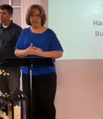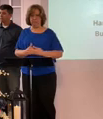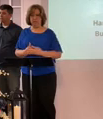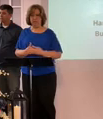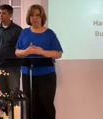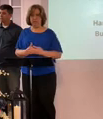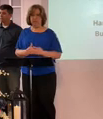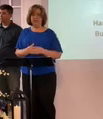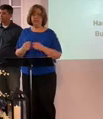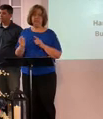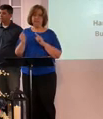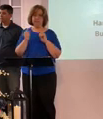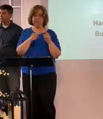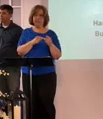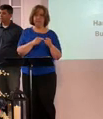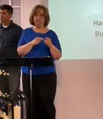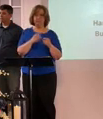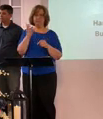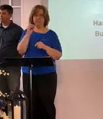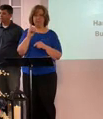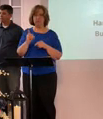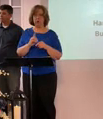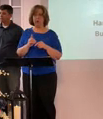him downtown to Henry Ford Hospital.